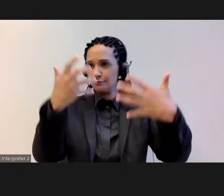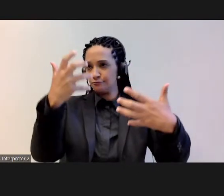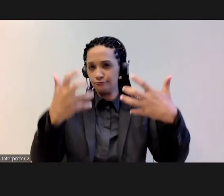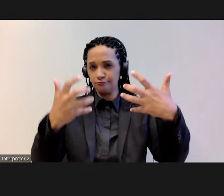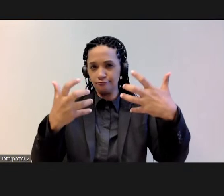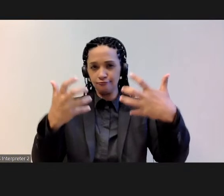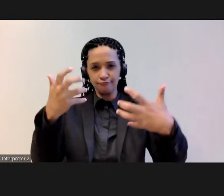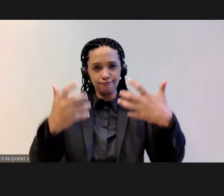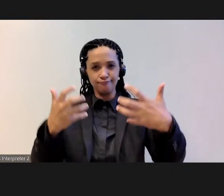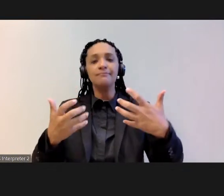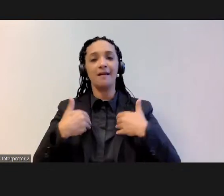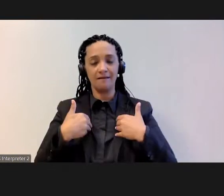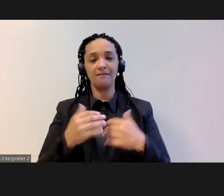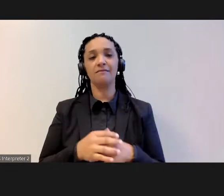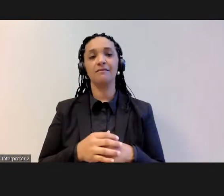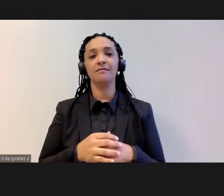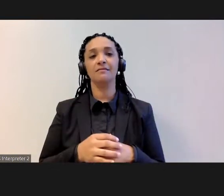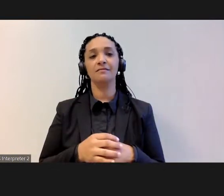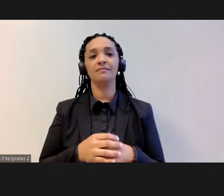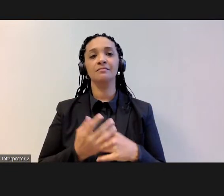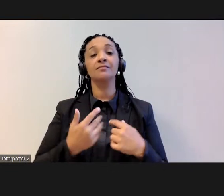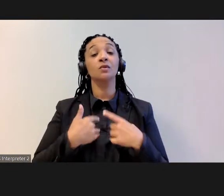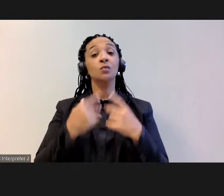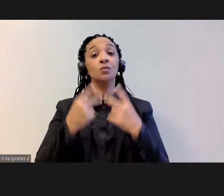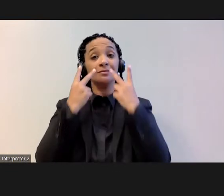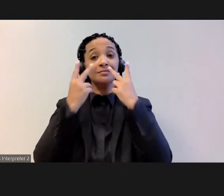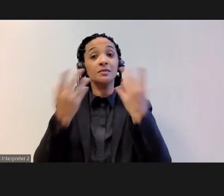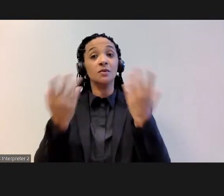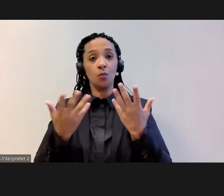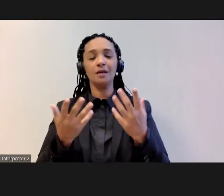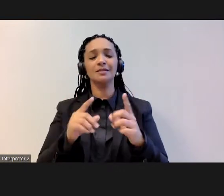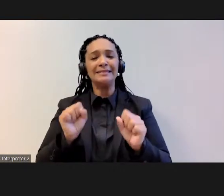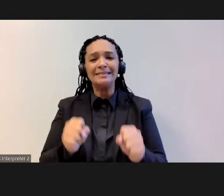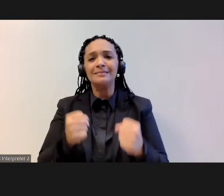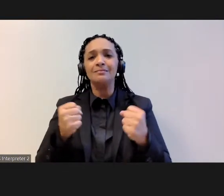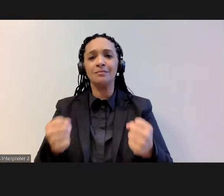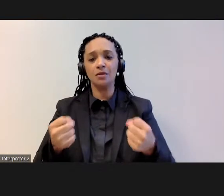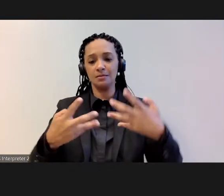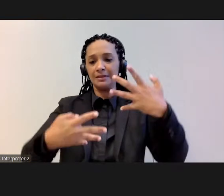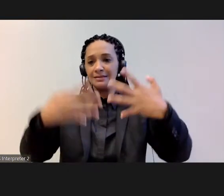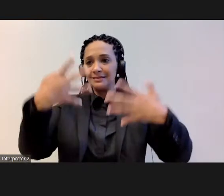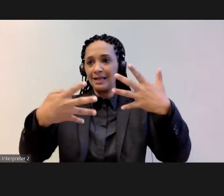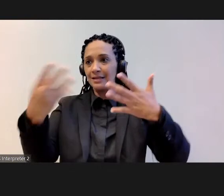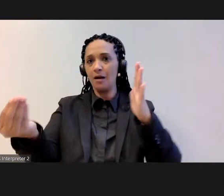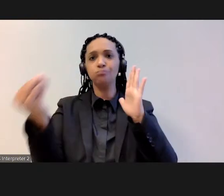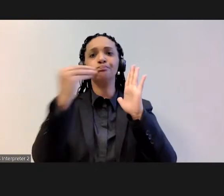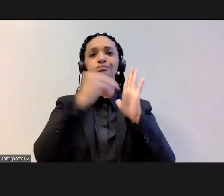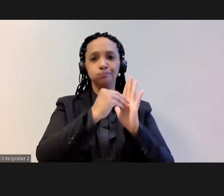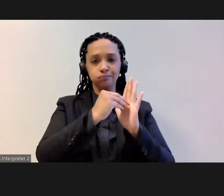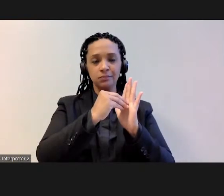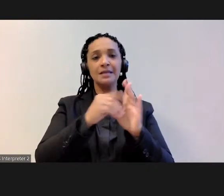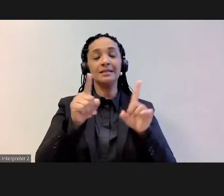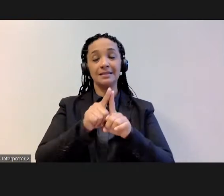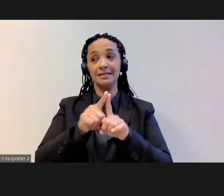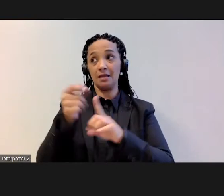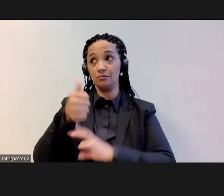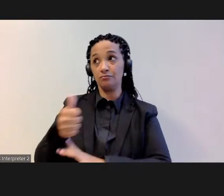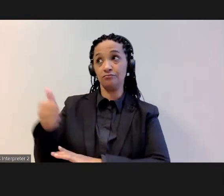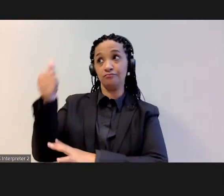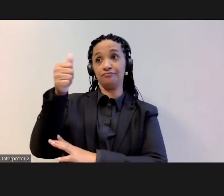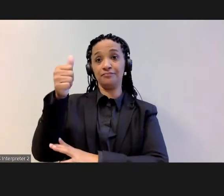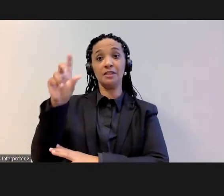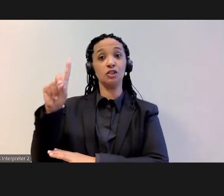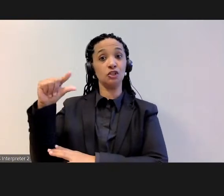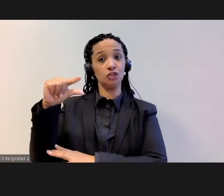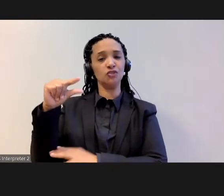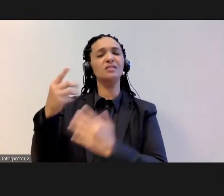misalignment that we see is actually due to the unavailability of data that the Director General here has also highlighted